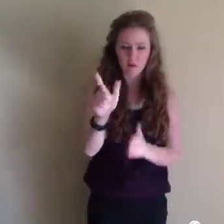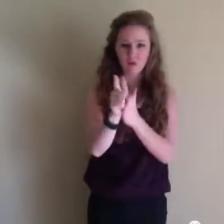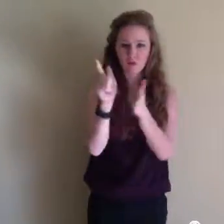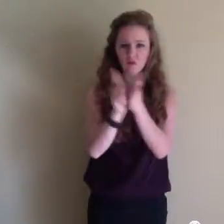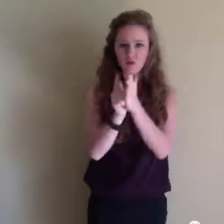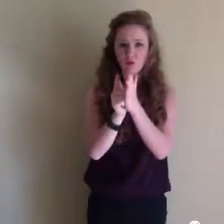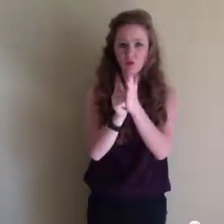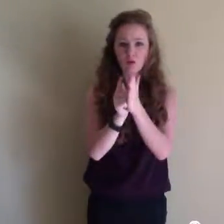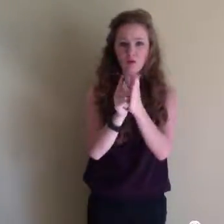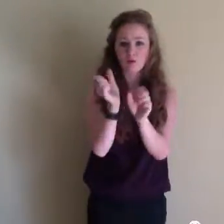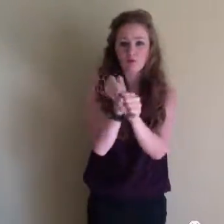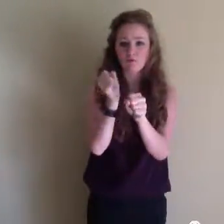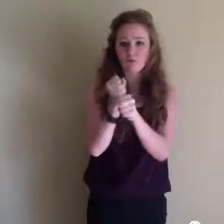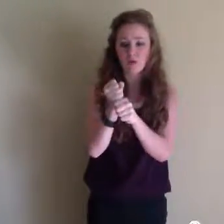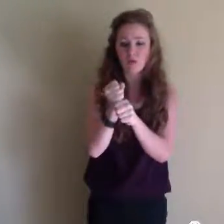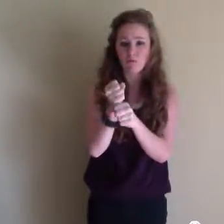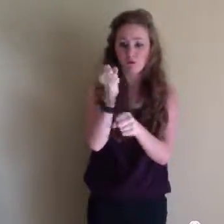What's the Townshend Act?